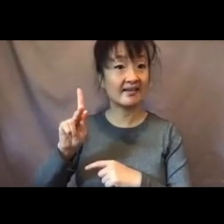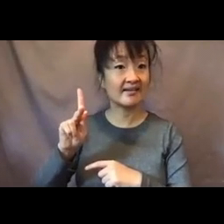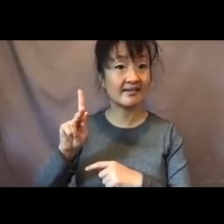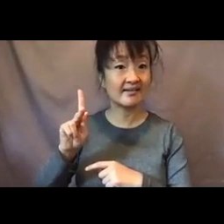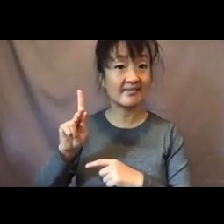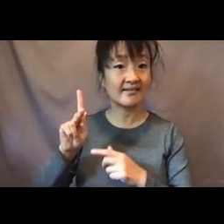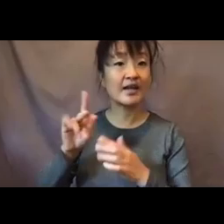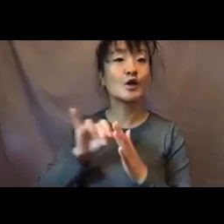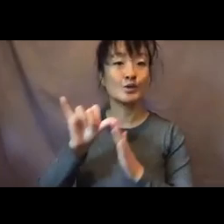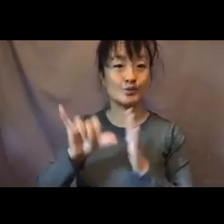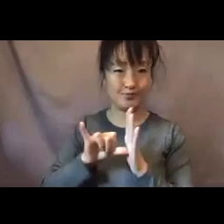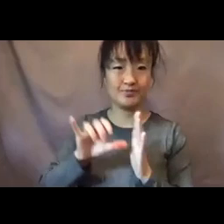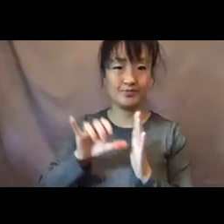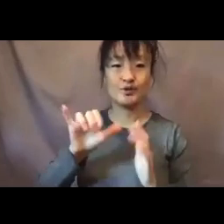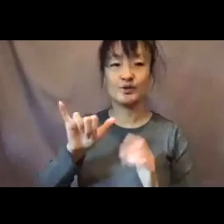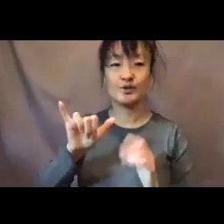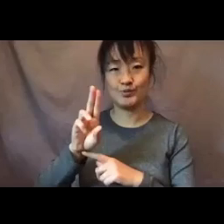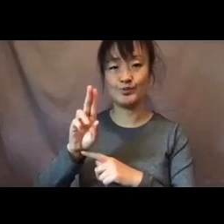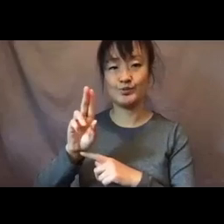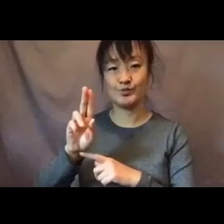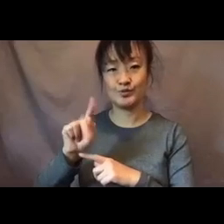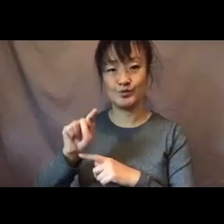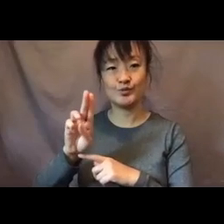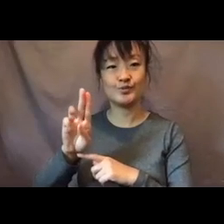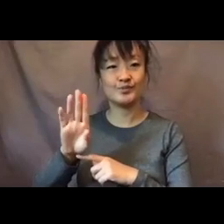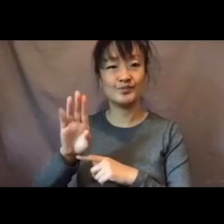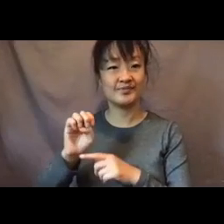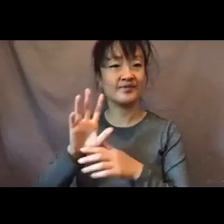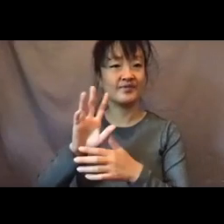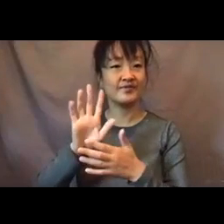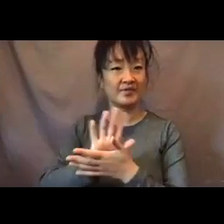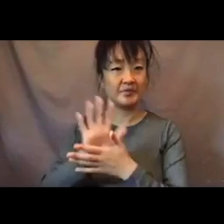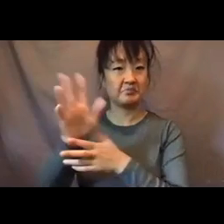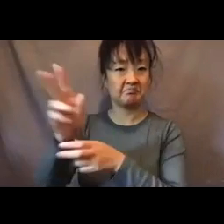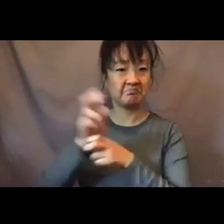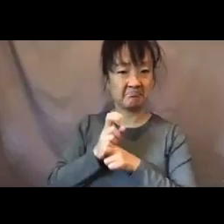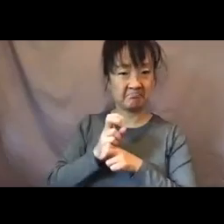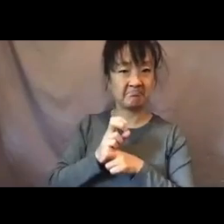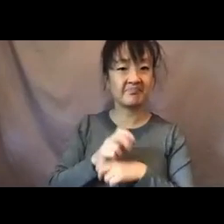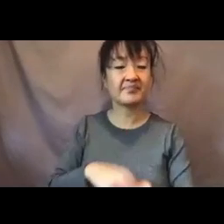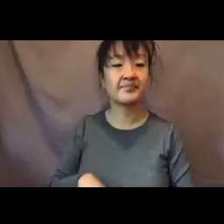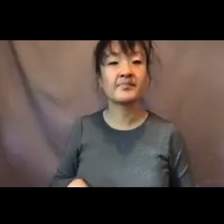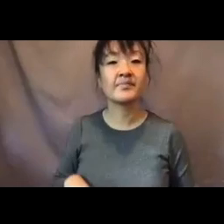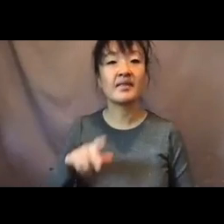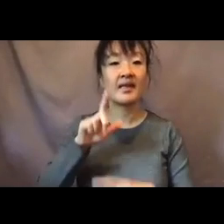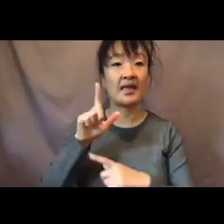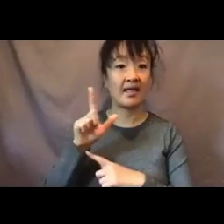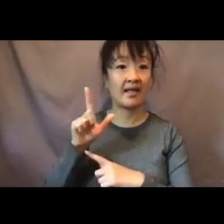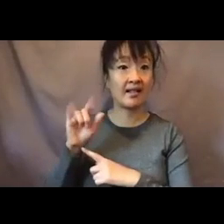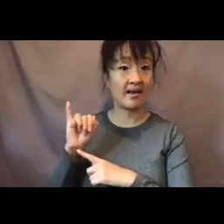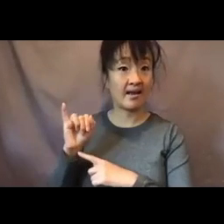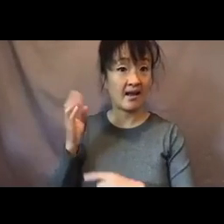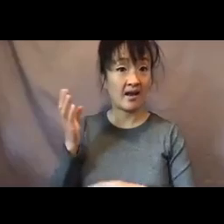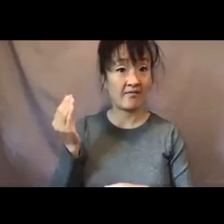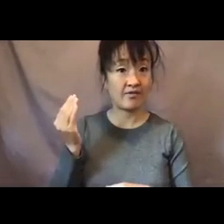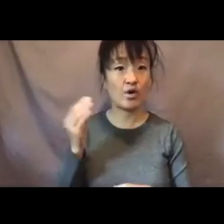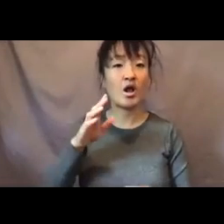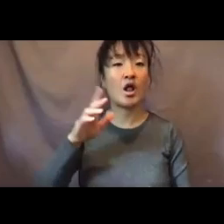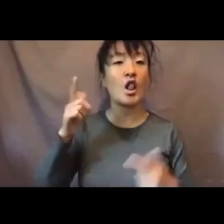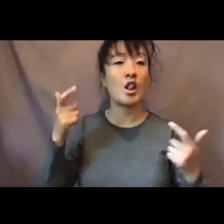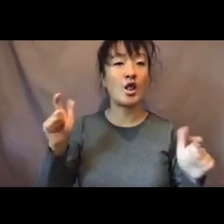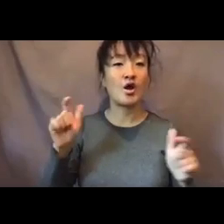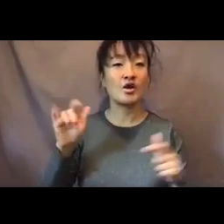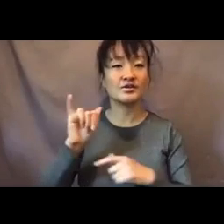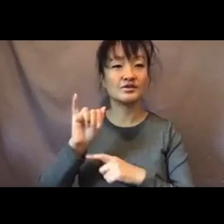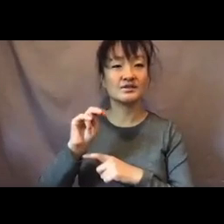YouTube videos. Some of them, I think most of them are from some Sloan Kettering. So LI4, right, large intestine 4, you want to sort of